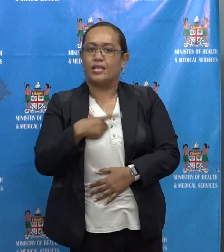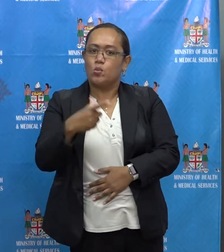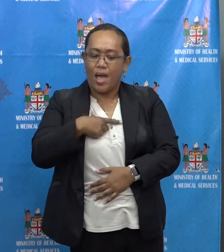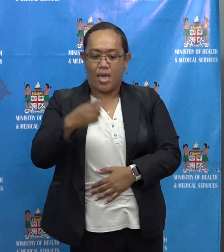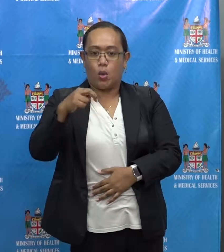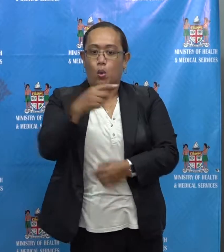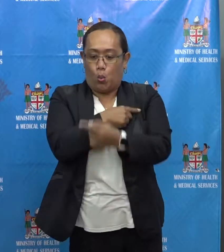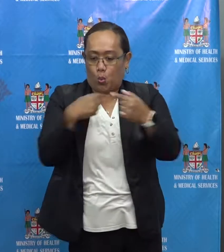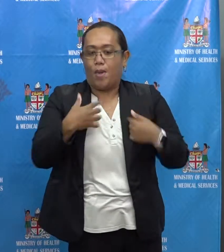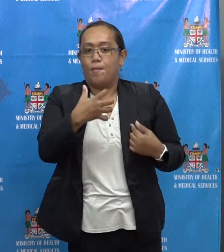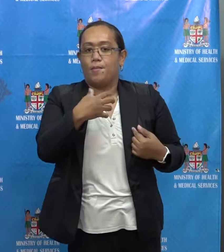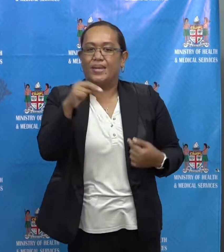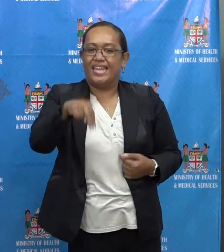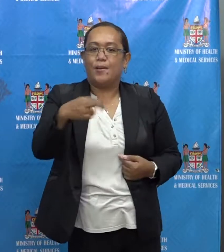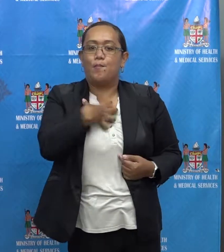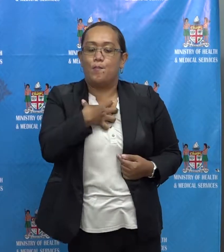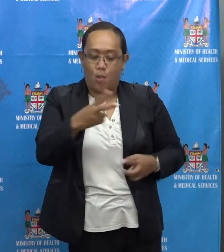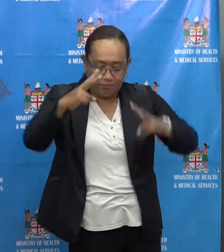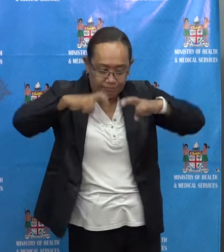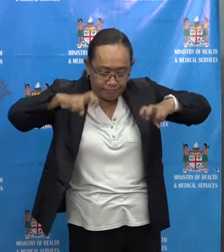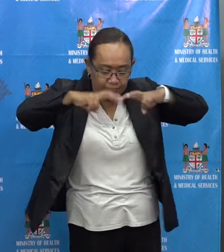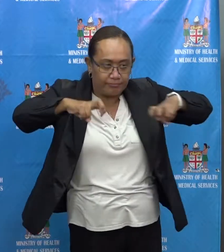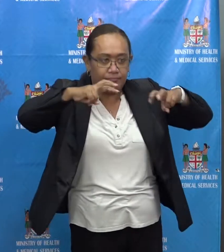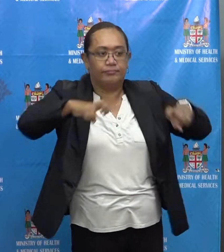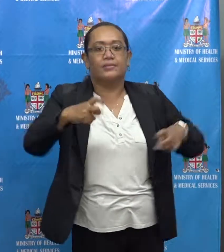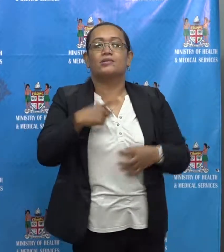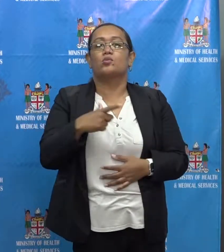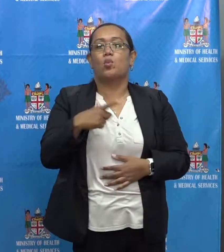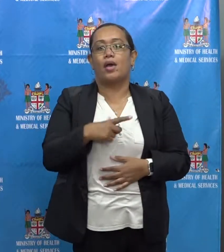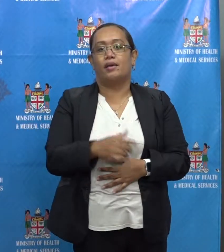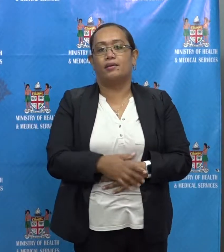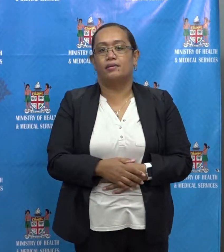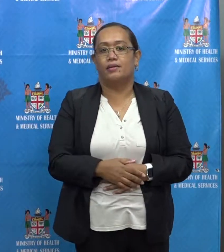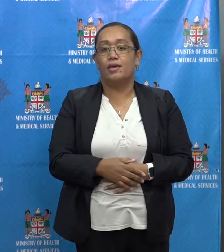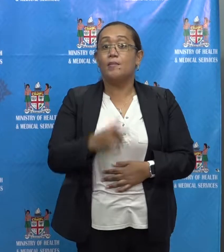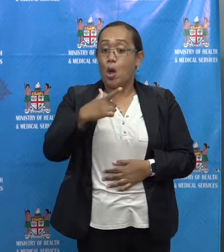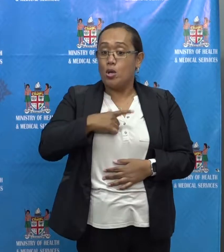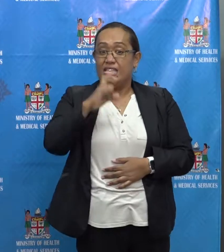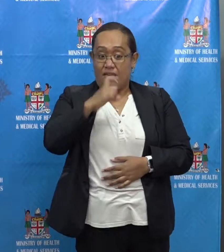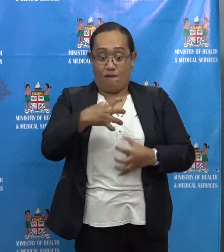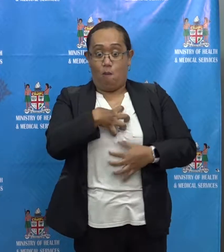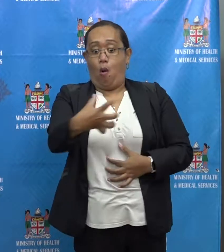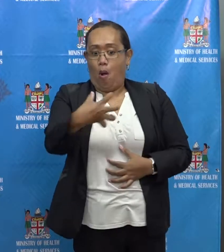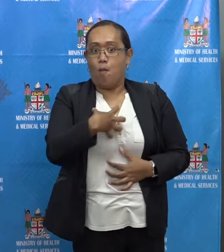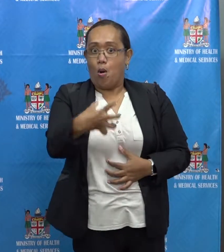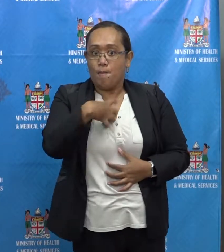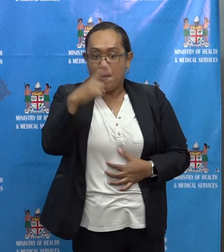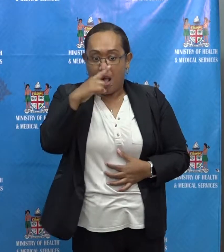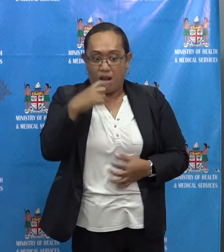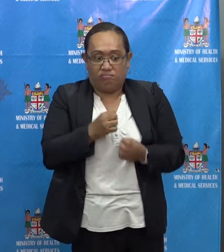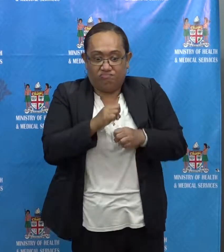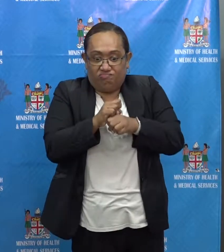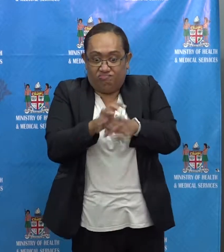If the numbers point to a wider outbreak, we won't hesitate to escalate our response.